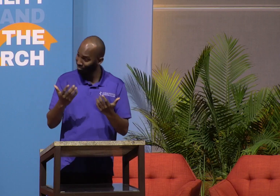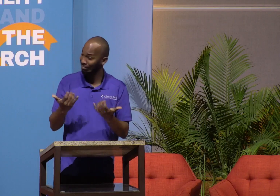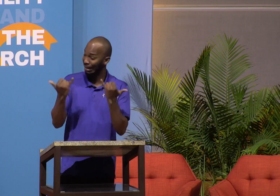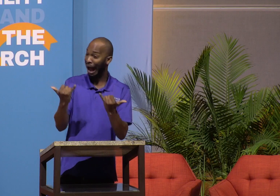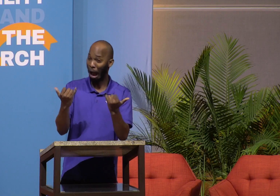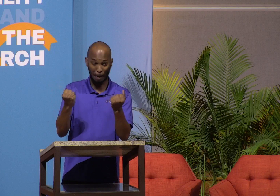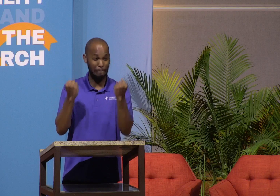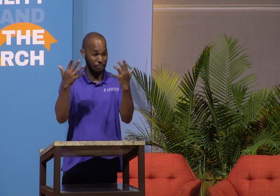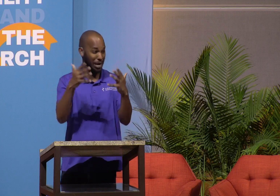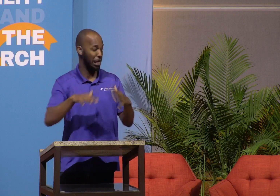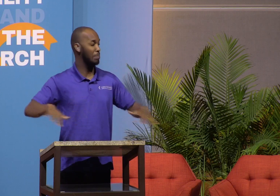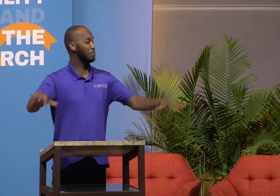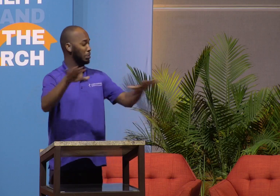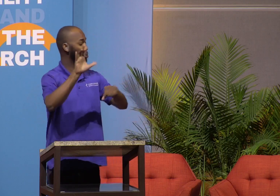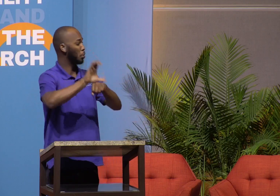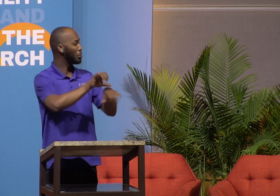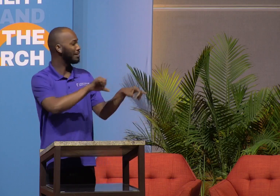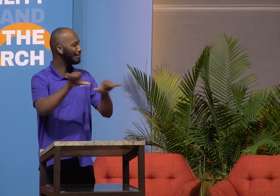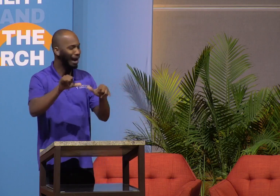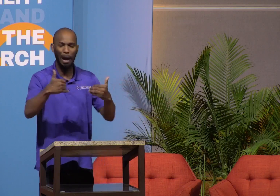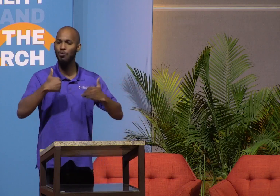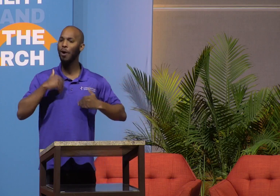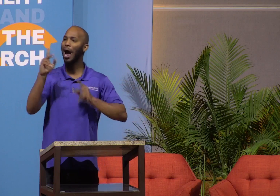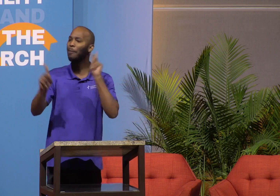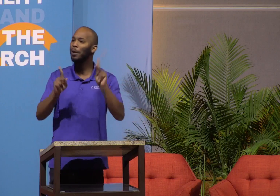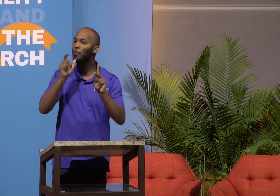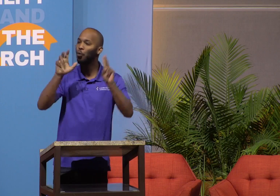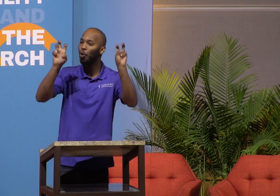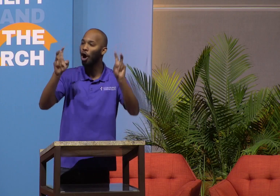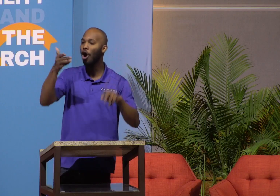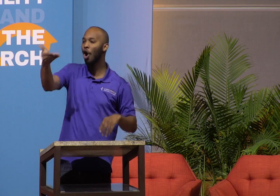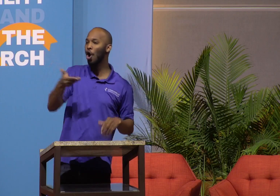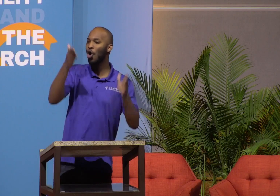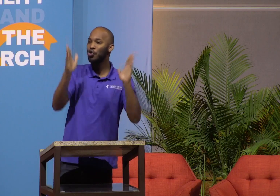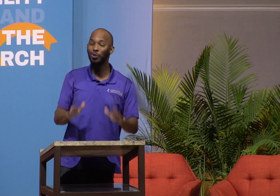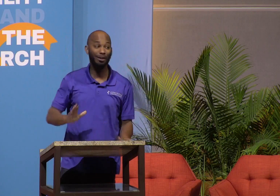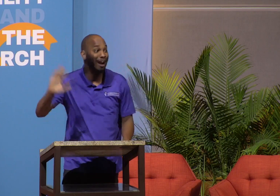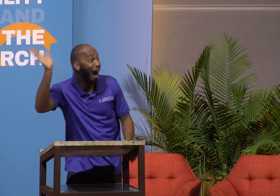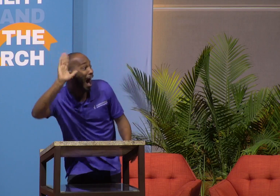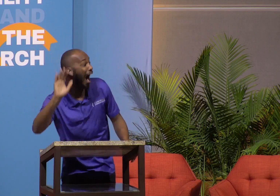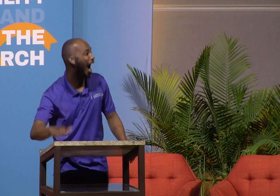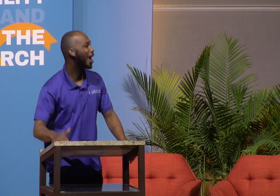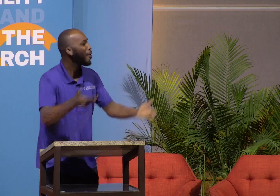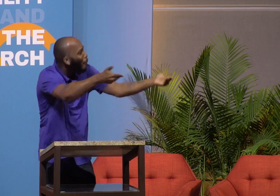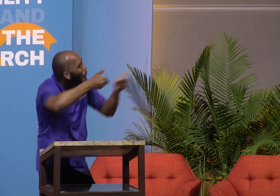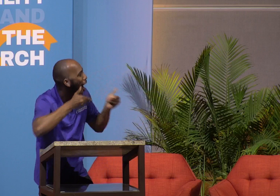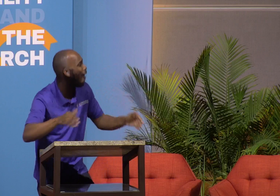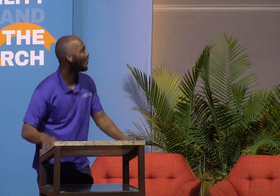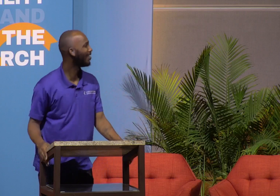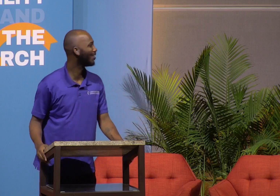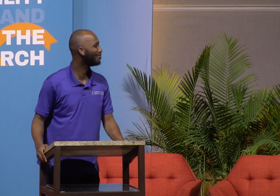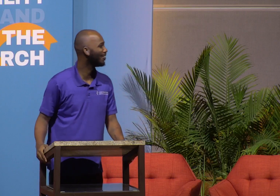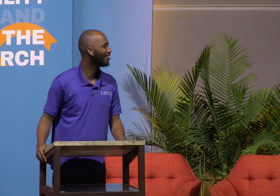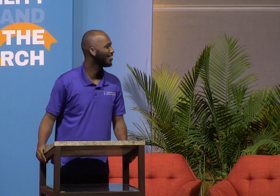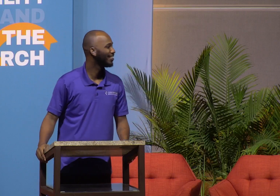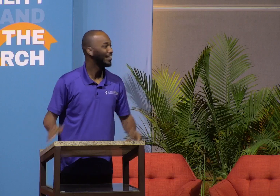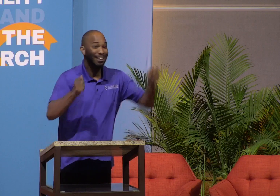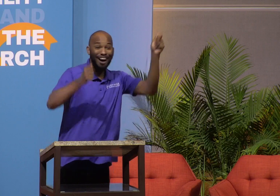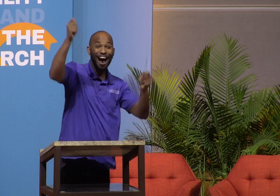impression is really important. And there's a lot of churches that have a lot of similarities, and they have greeters, they have people that make